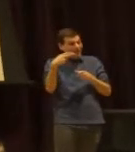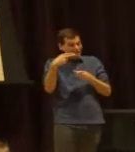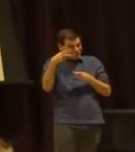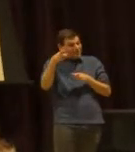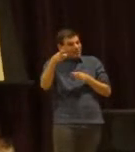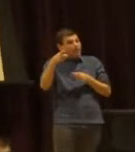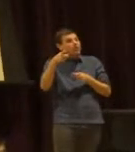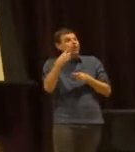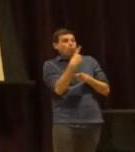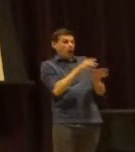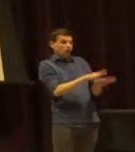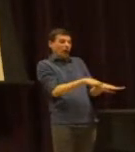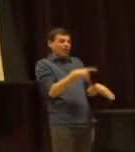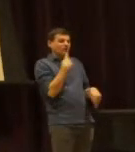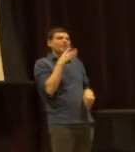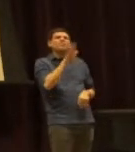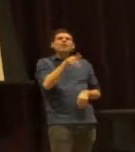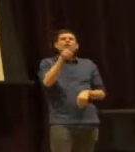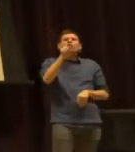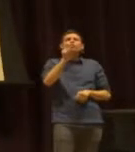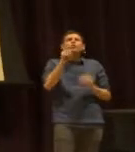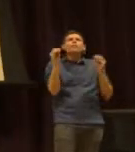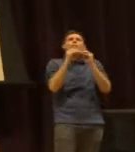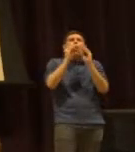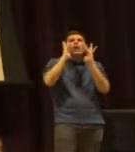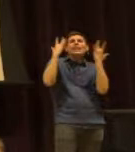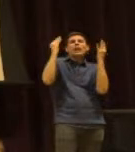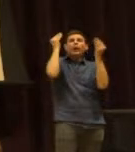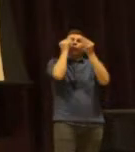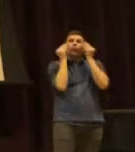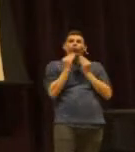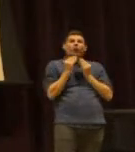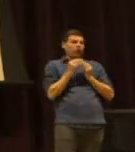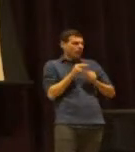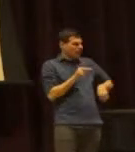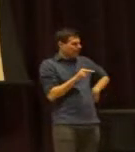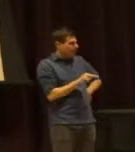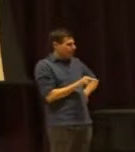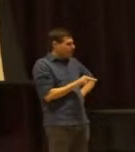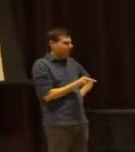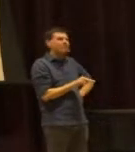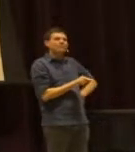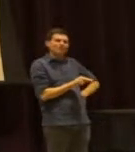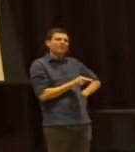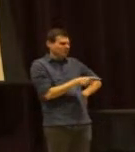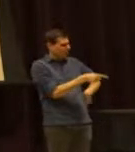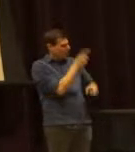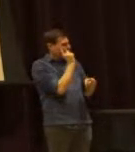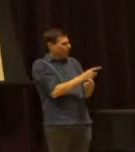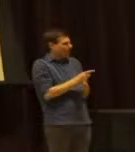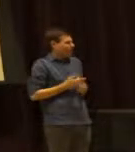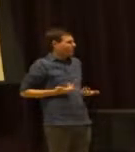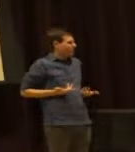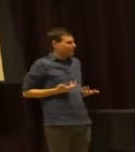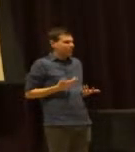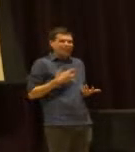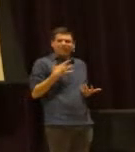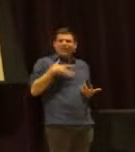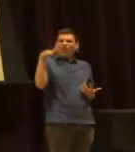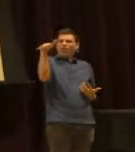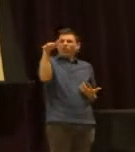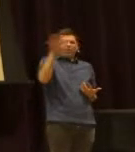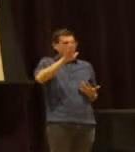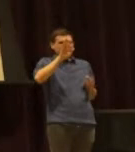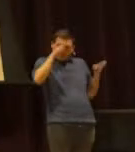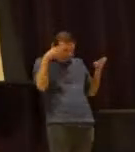told me I should add more glitter to my makeup. And I was like, you know what, that is the least I can do for you. You got it. But